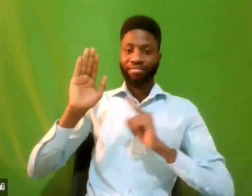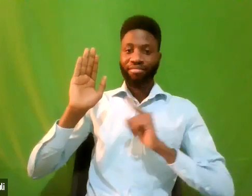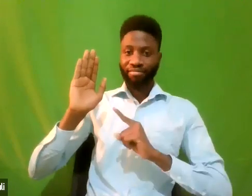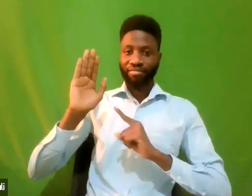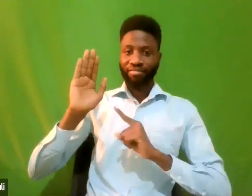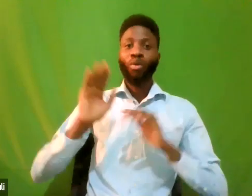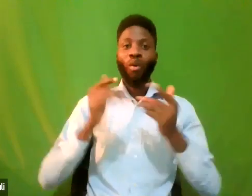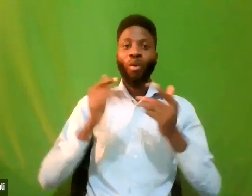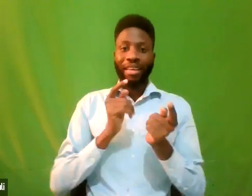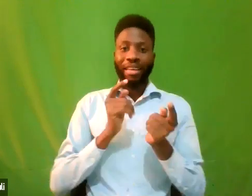be good to go.